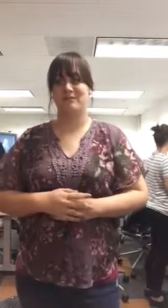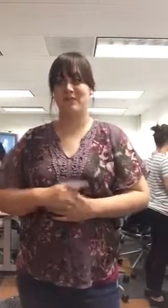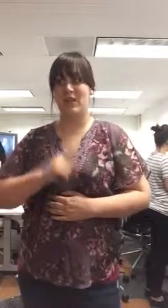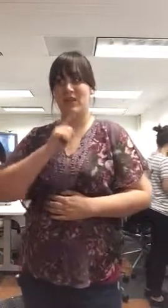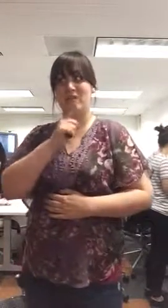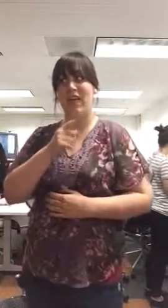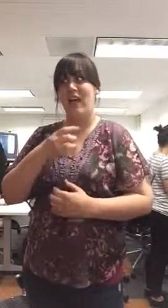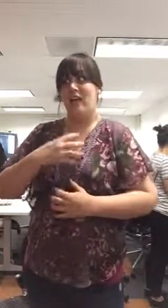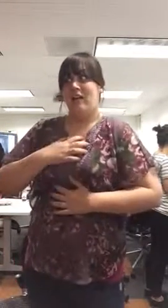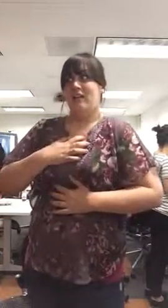aghast?